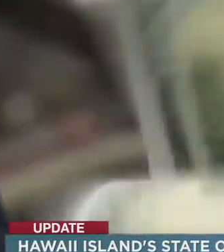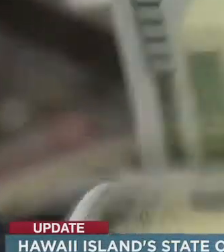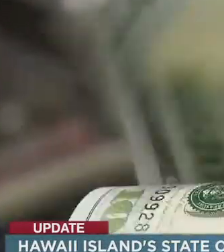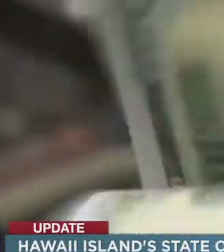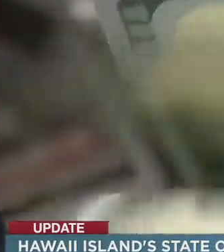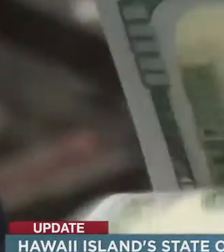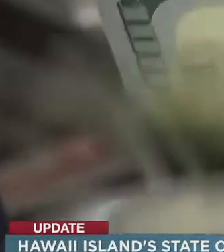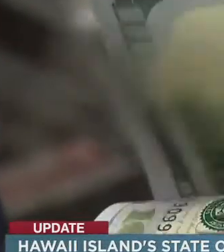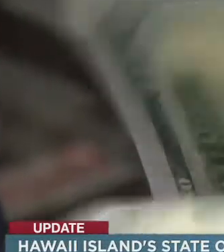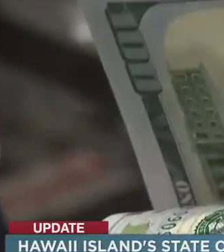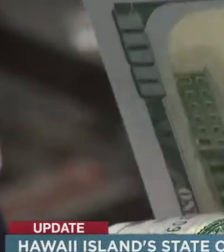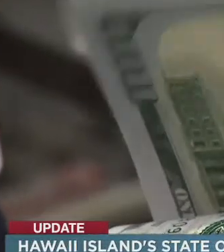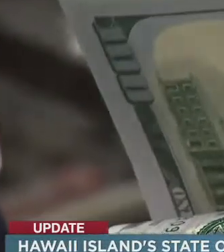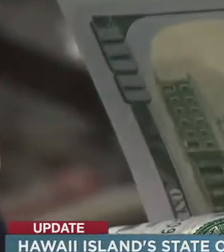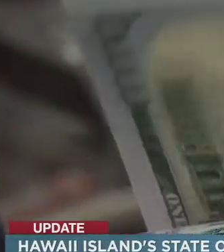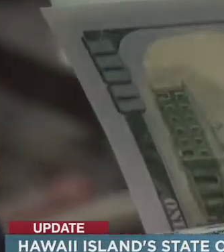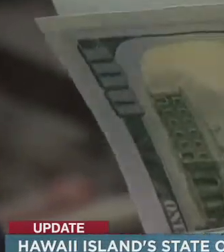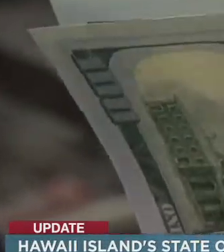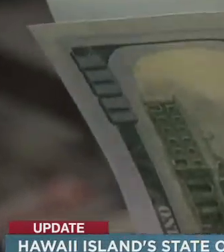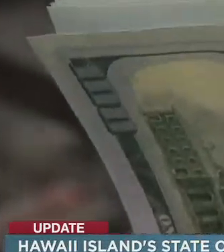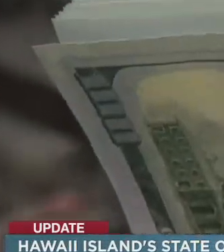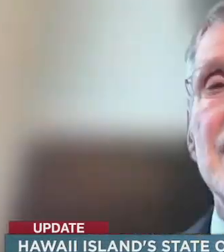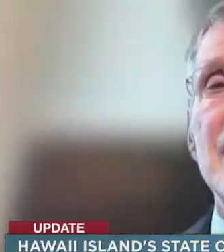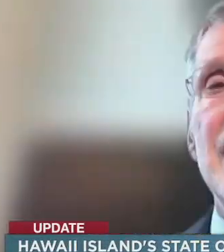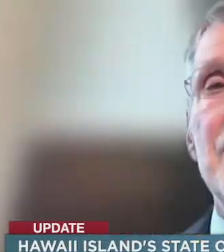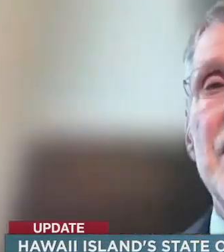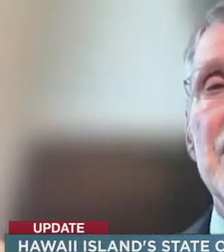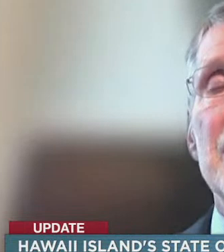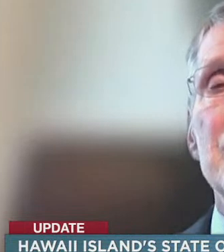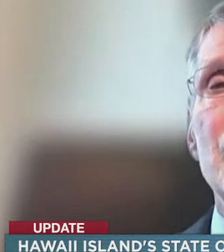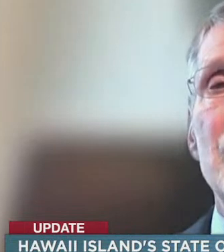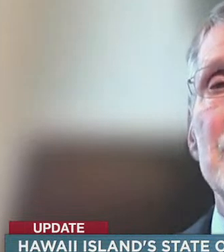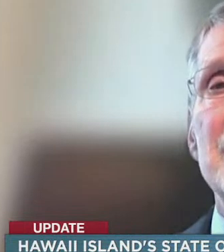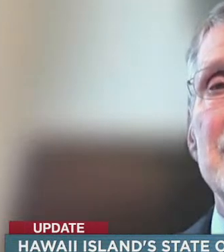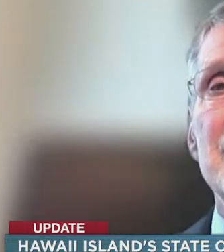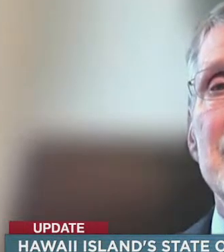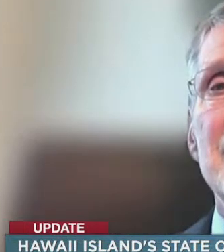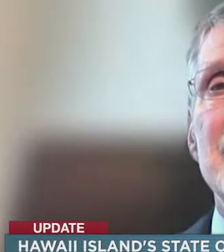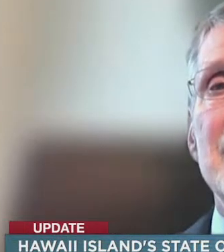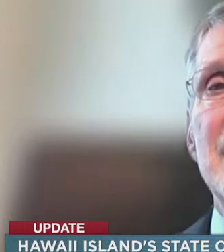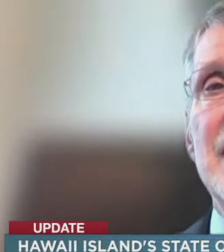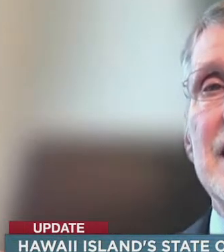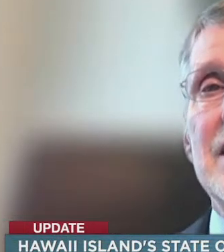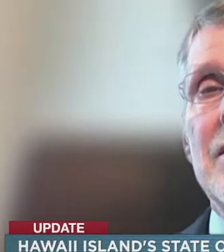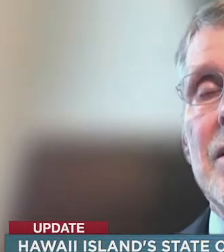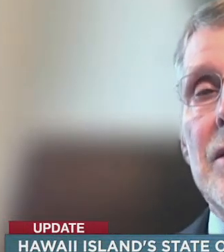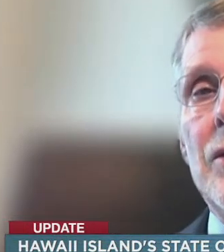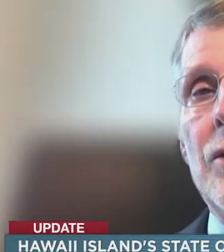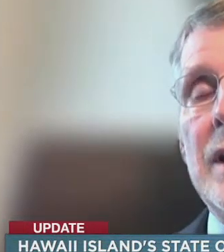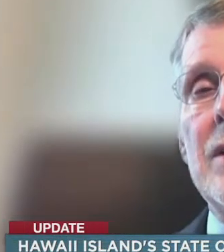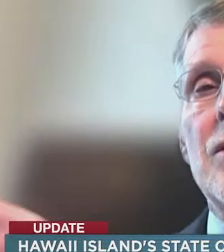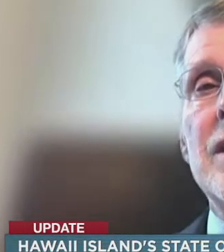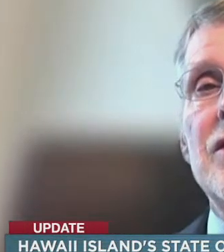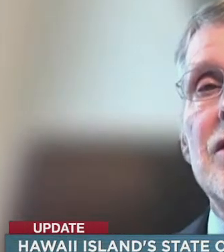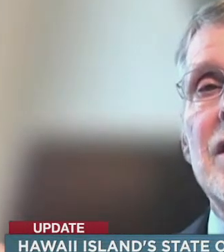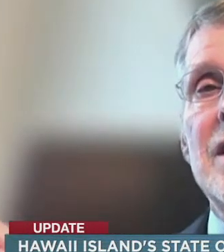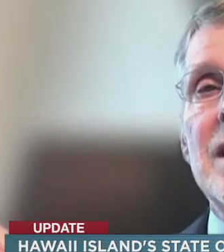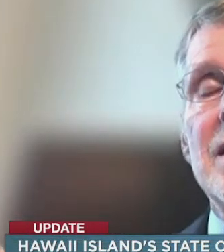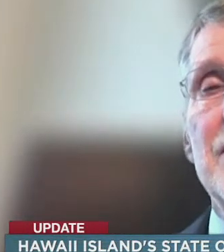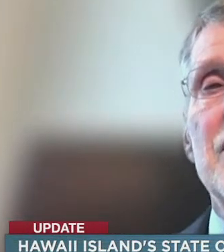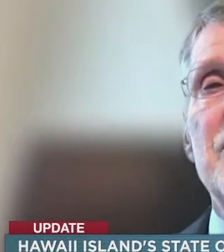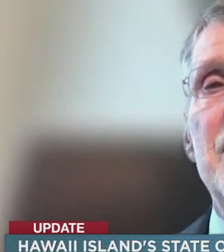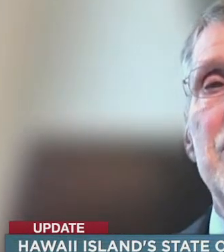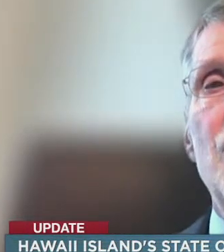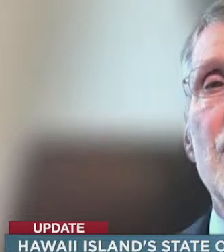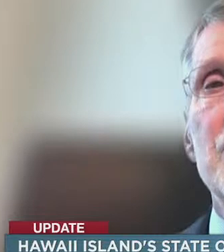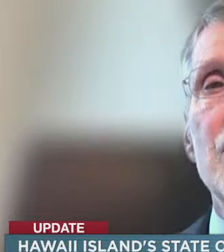used to. That is why the good news about unemployment and new increases in the